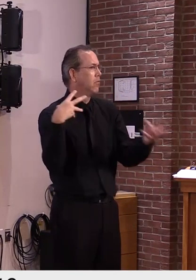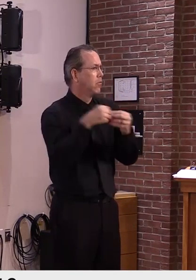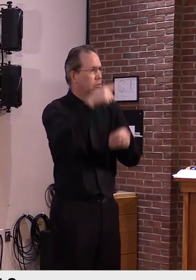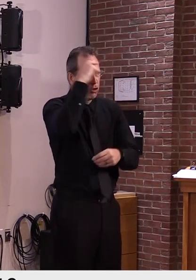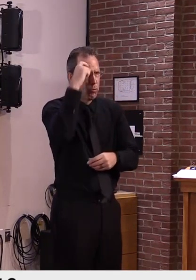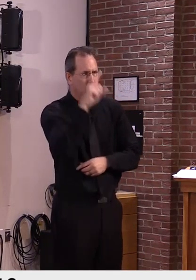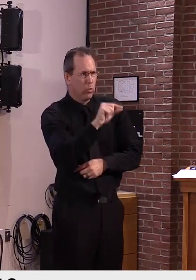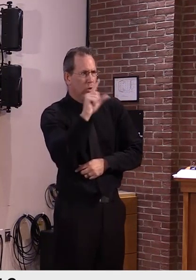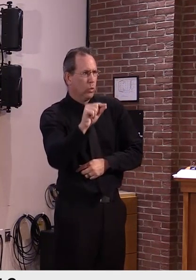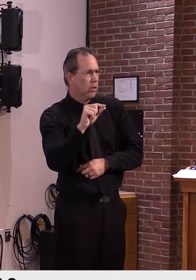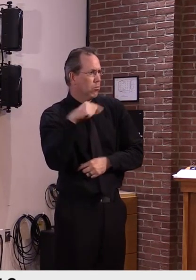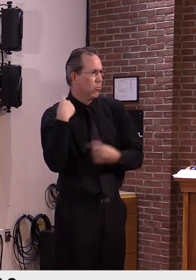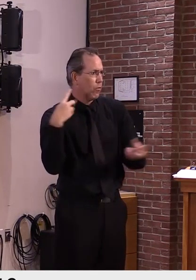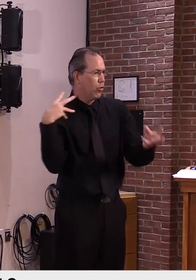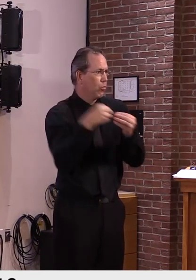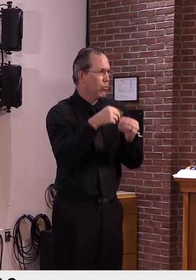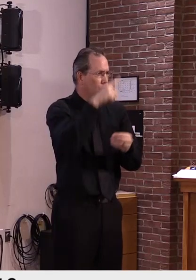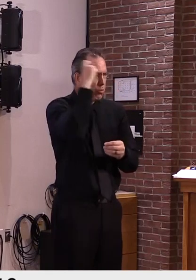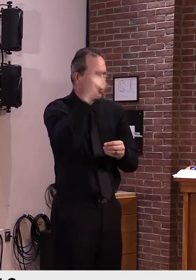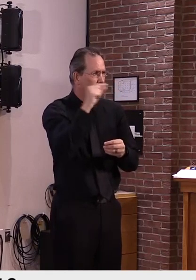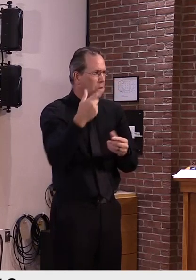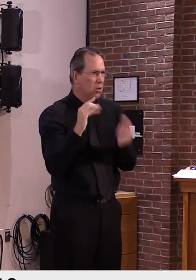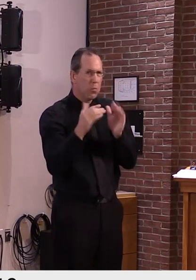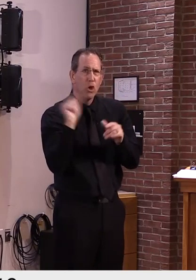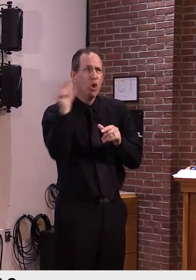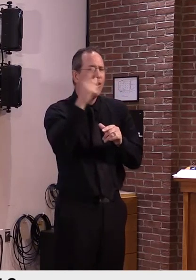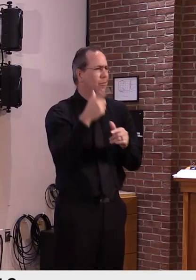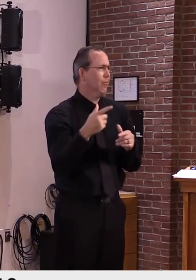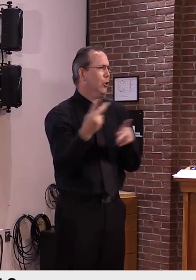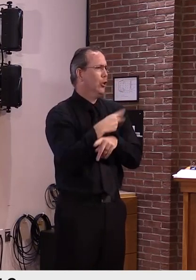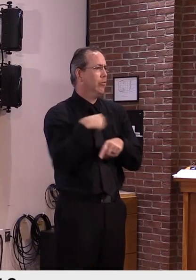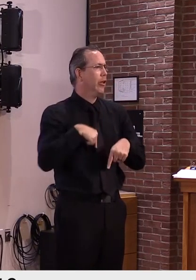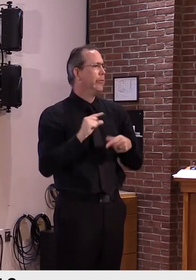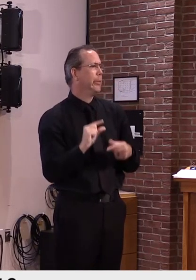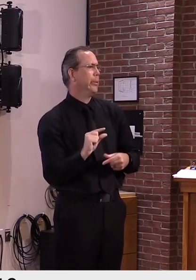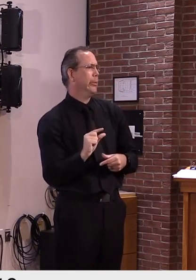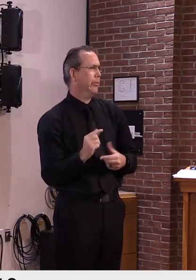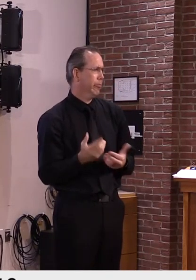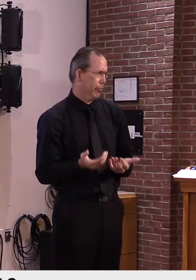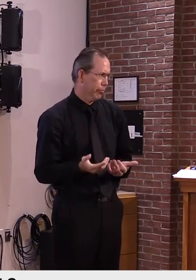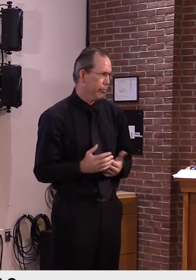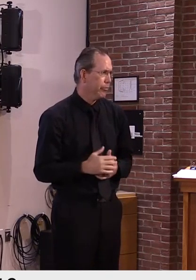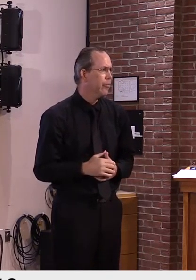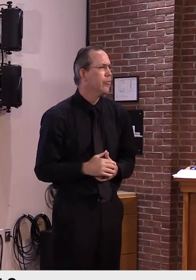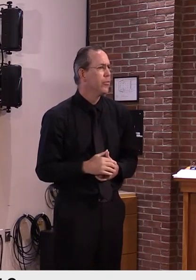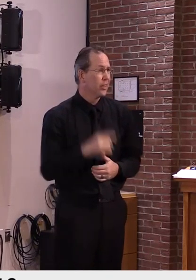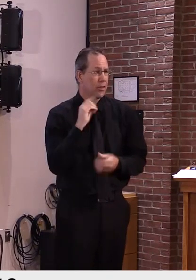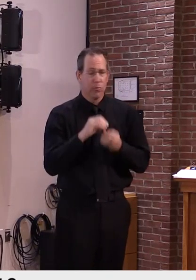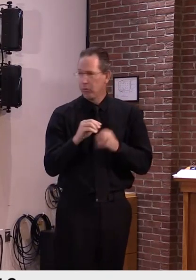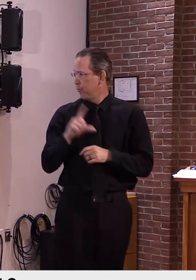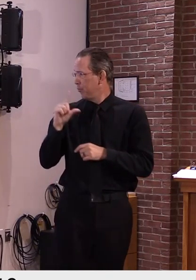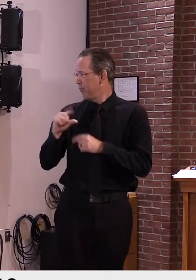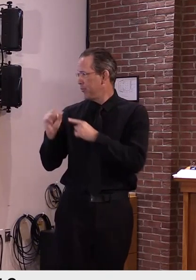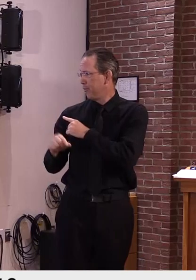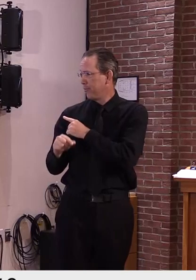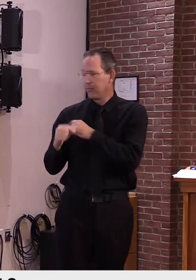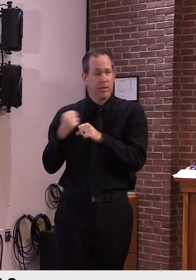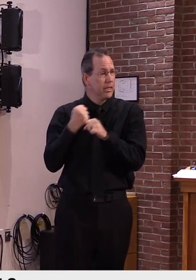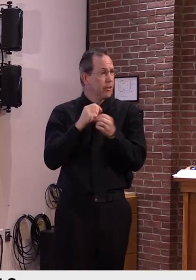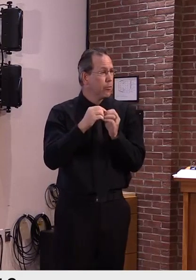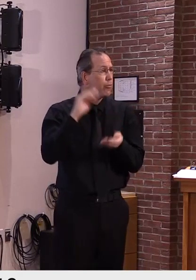terms of the number of deaths than other parts of the country have experienced during this pandemic. The weekly totals, we're now, we'll report on weekly totals